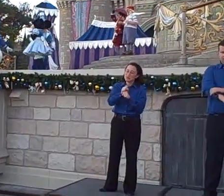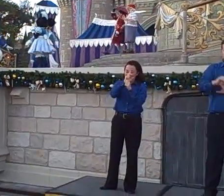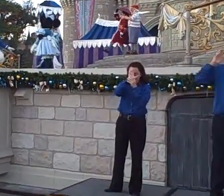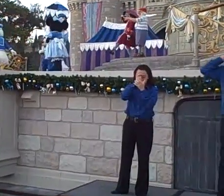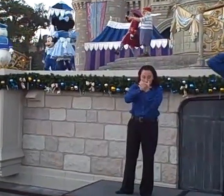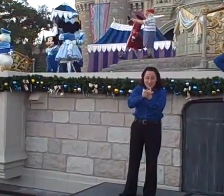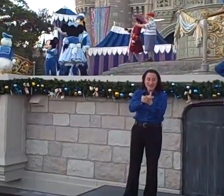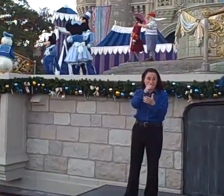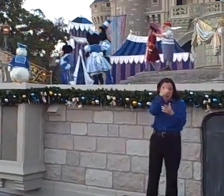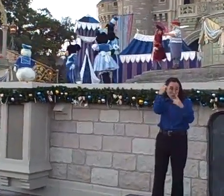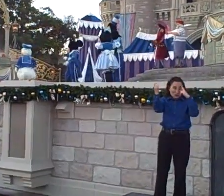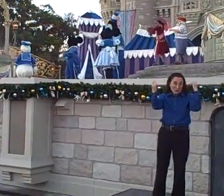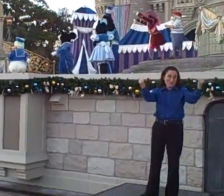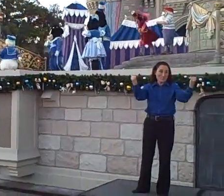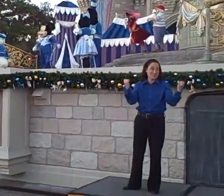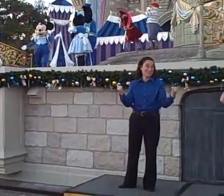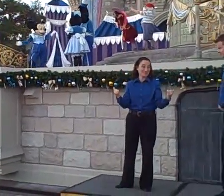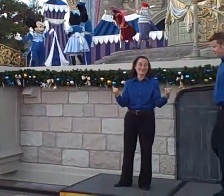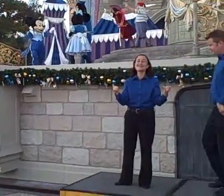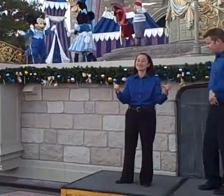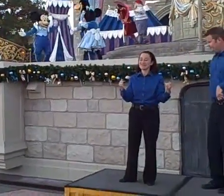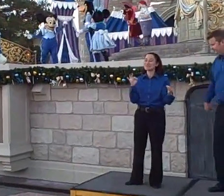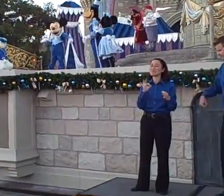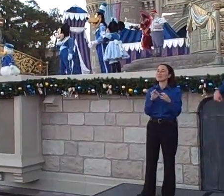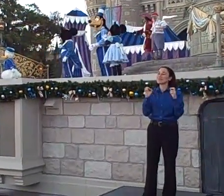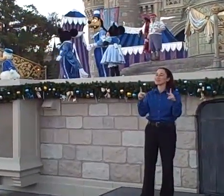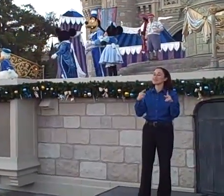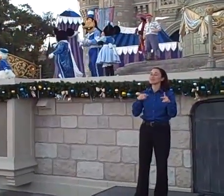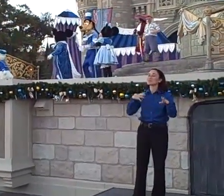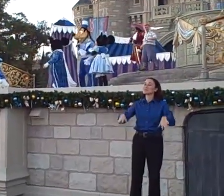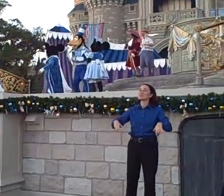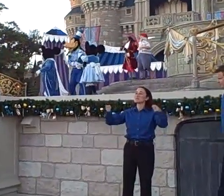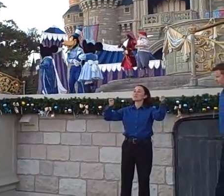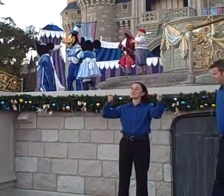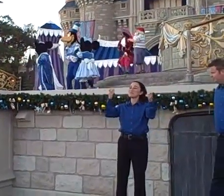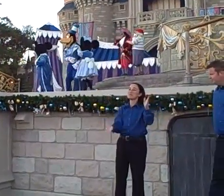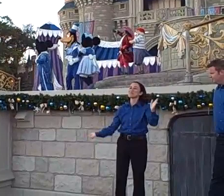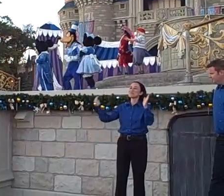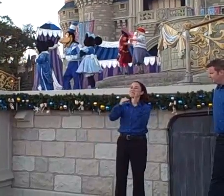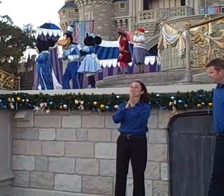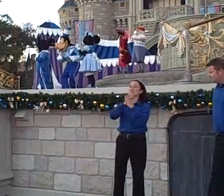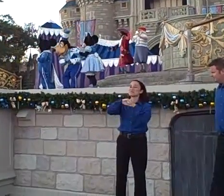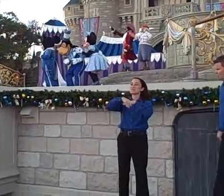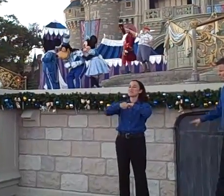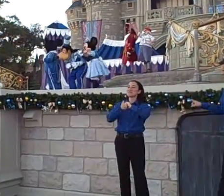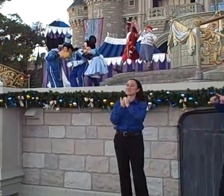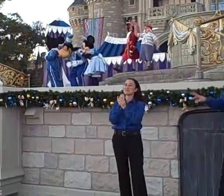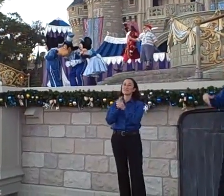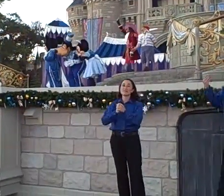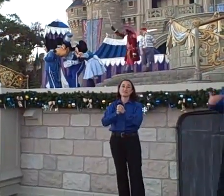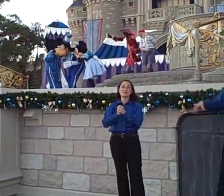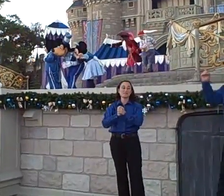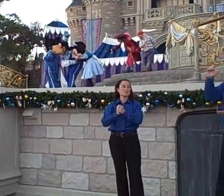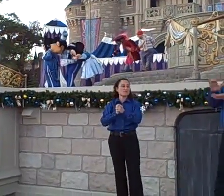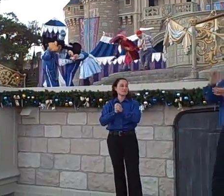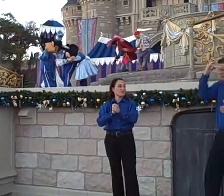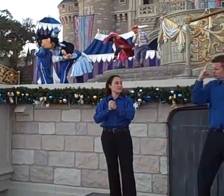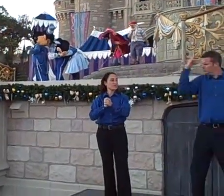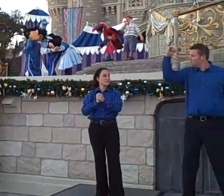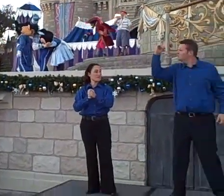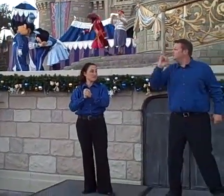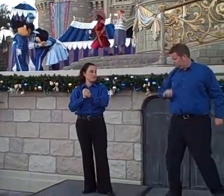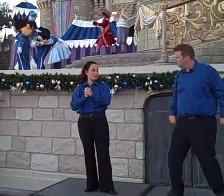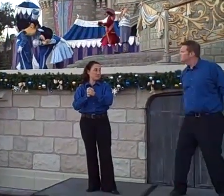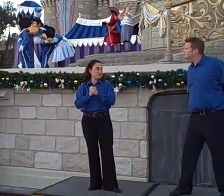Truly believes in dreams any longer, which is why it is a perfect time for me to return to power. But I believe